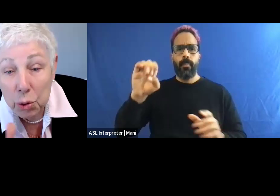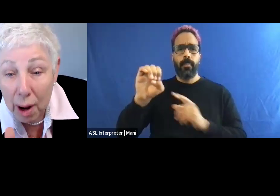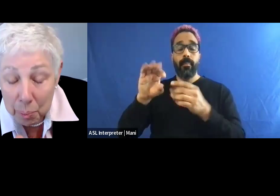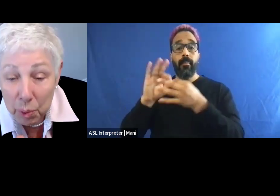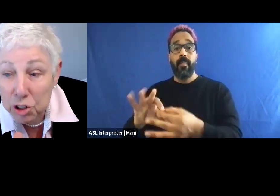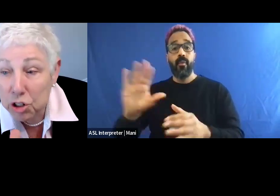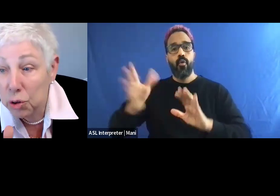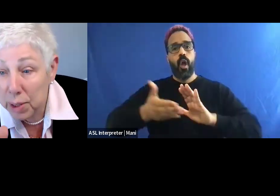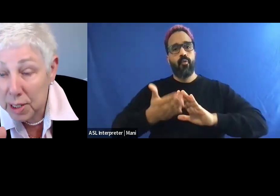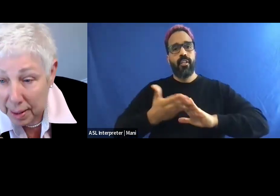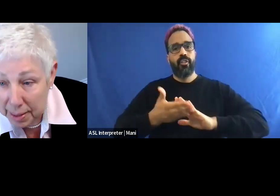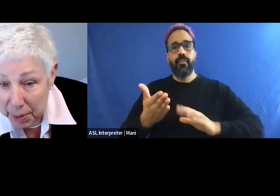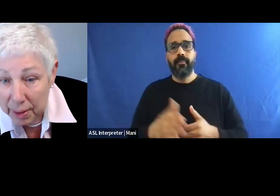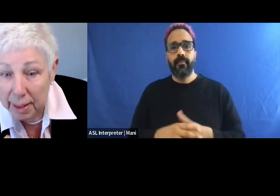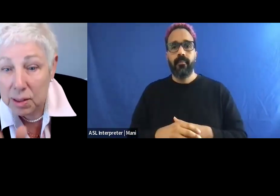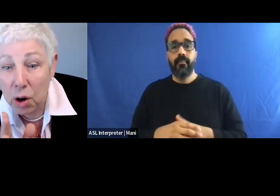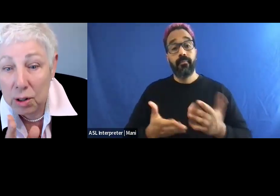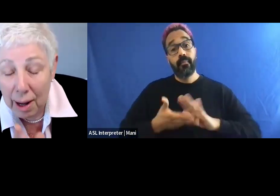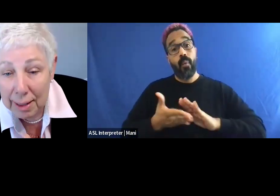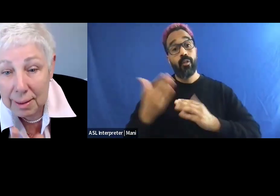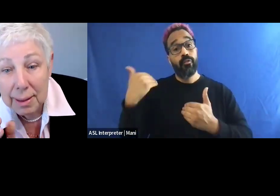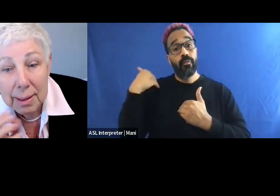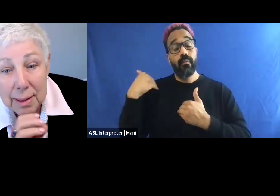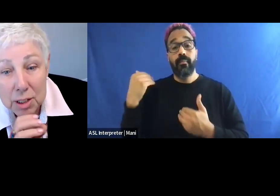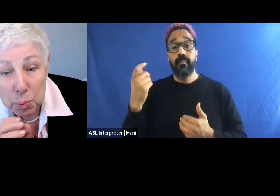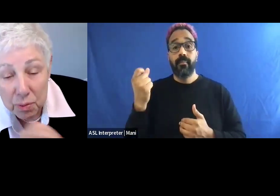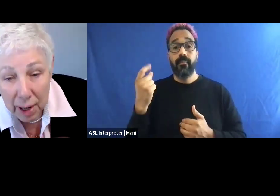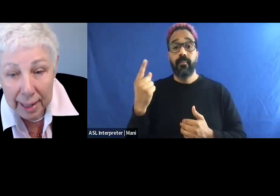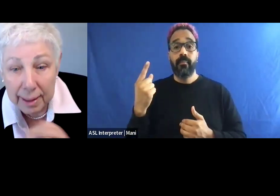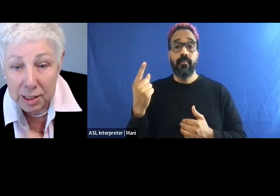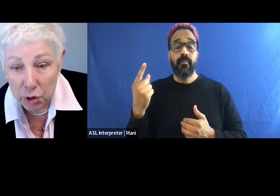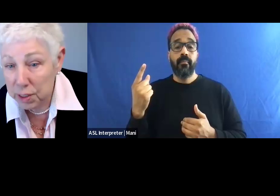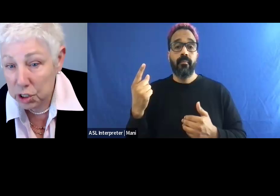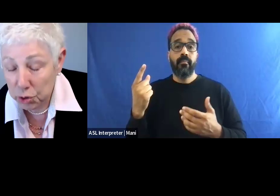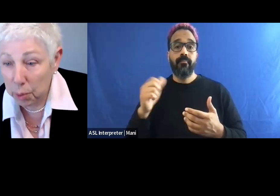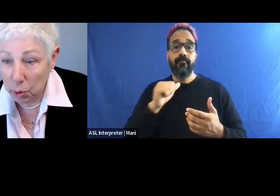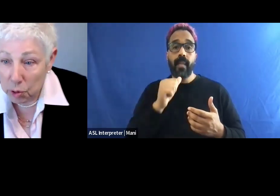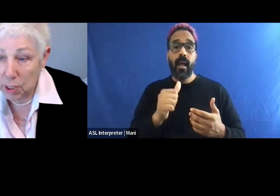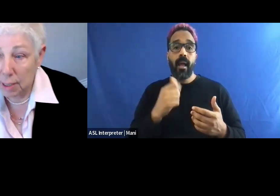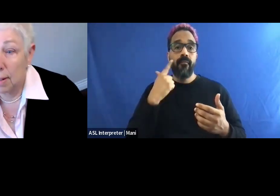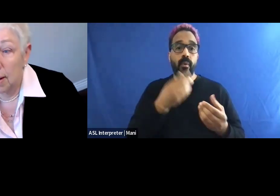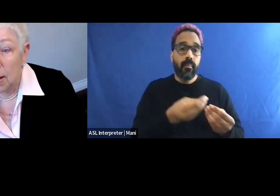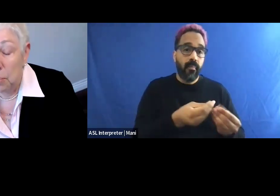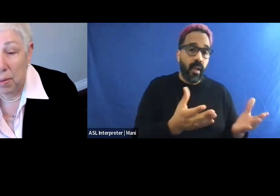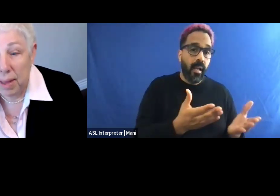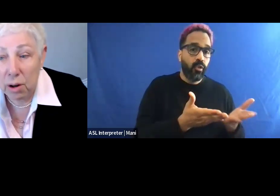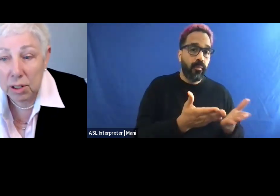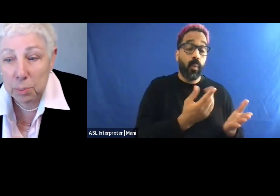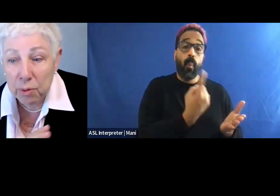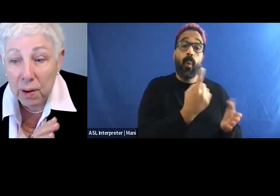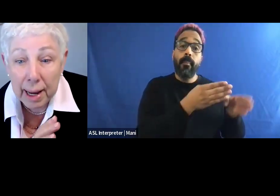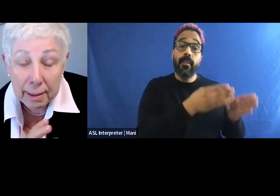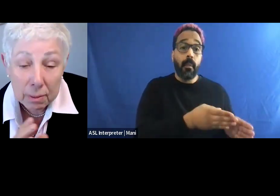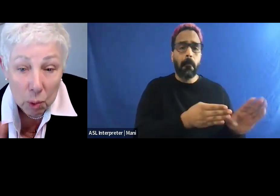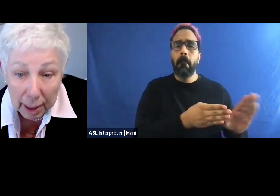so your operational responsibilities are not to provide a service to a person, but they are